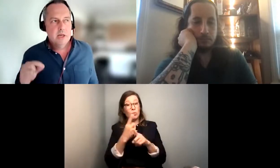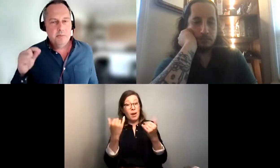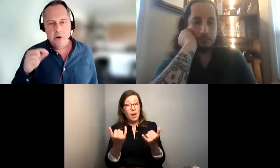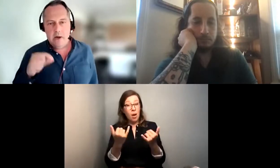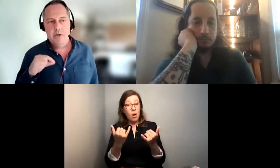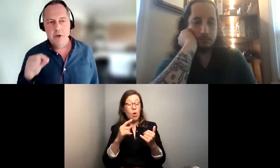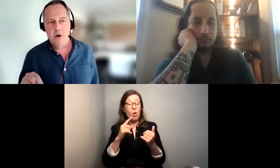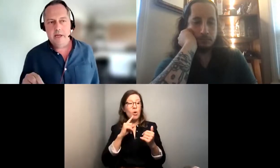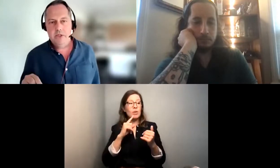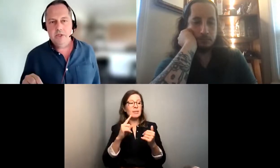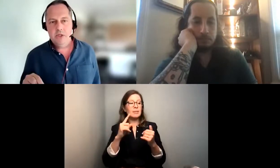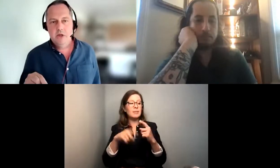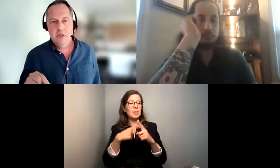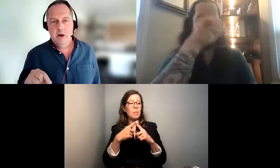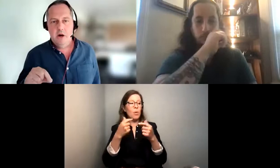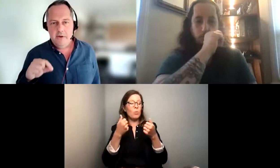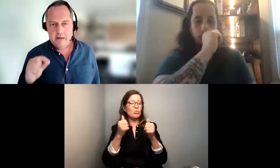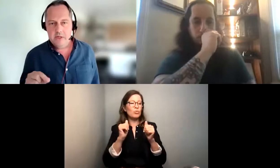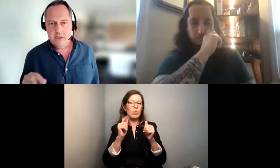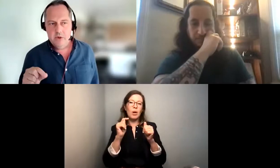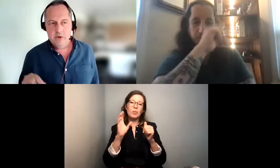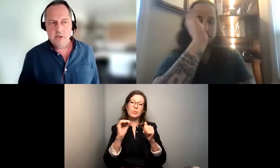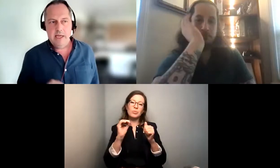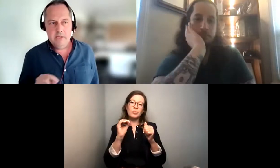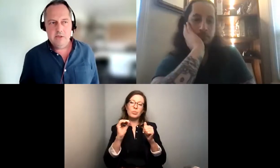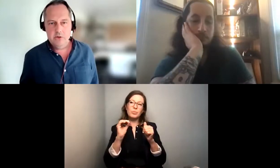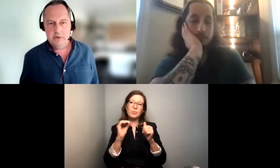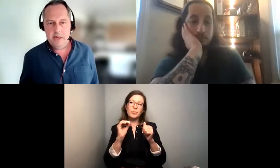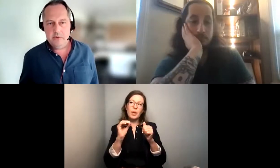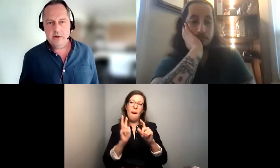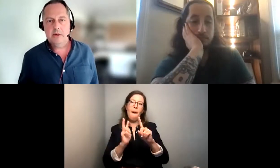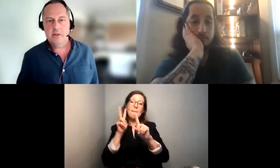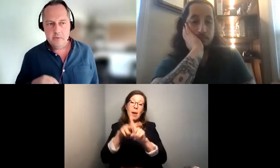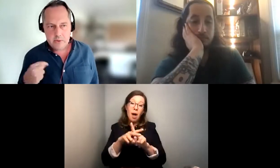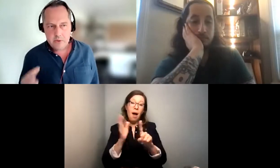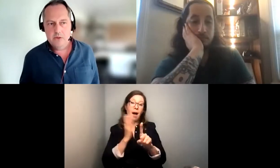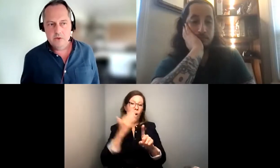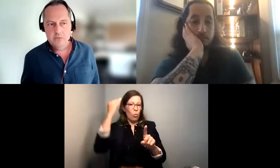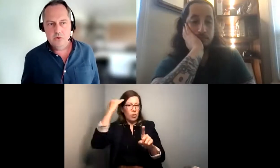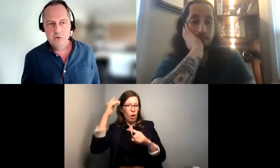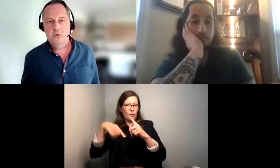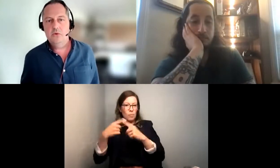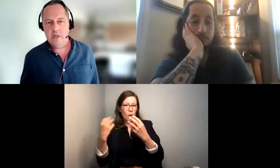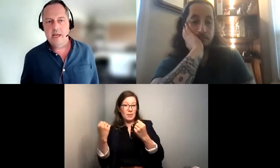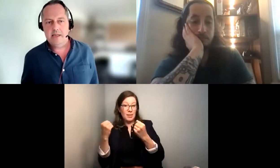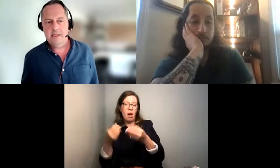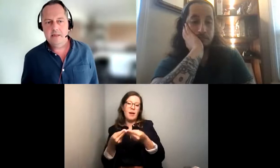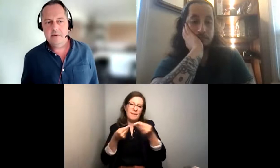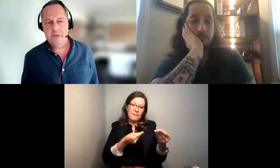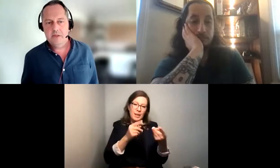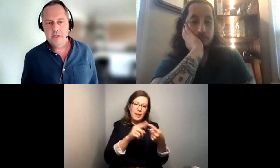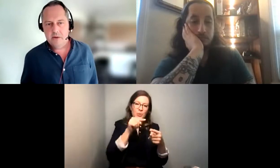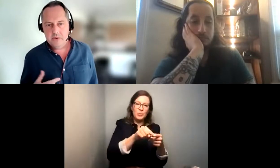to put our knowledge of how sign works into the neural network so that we can do more with less